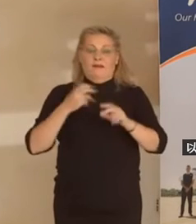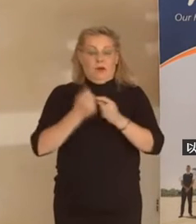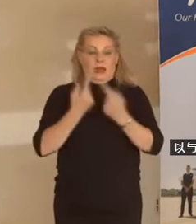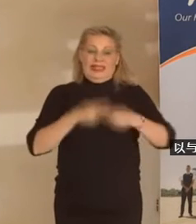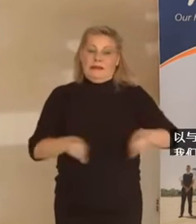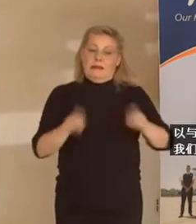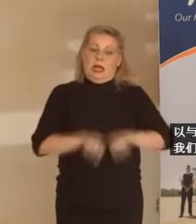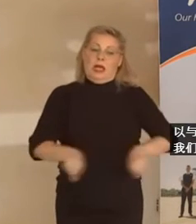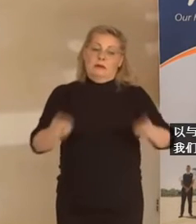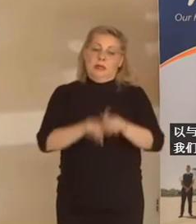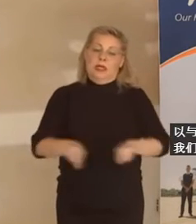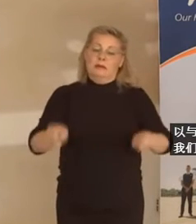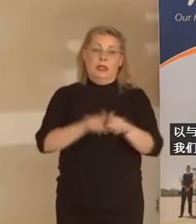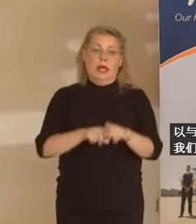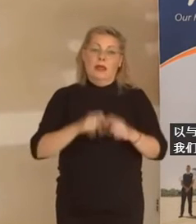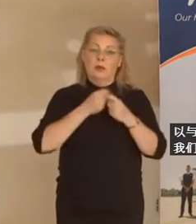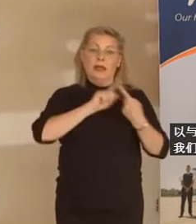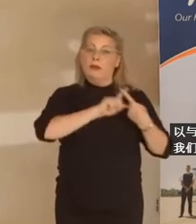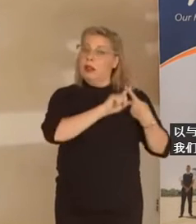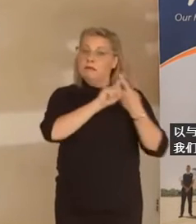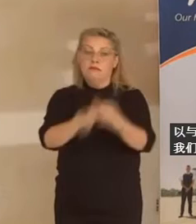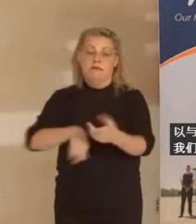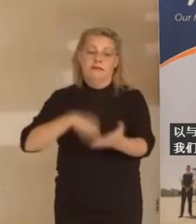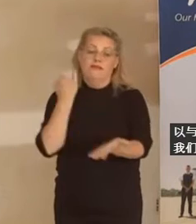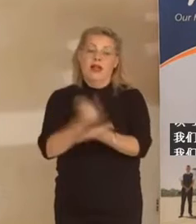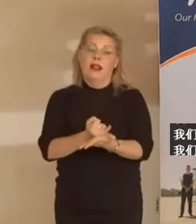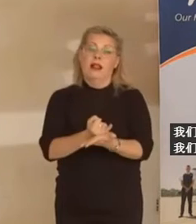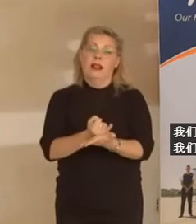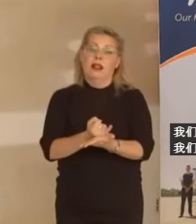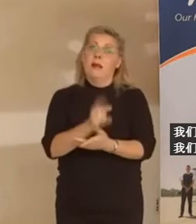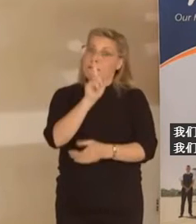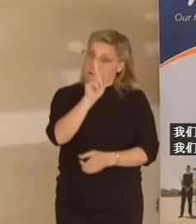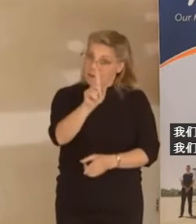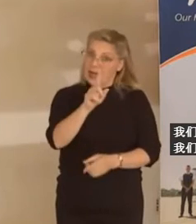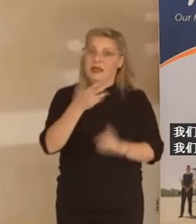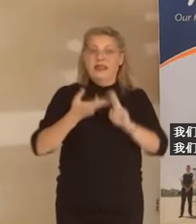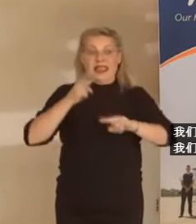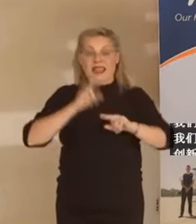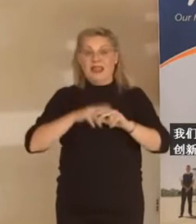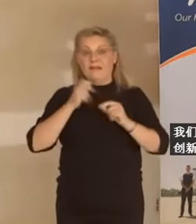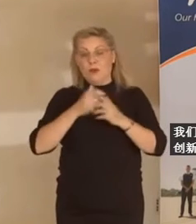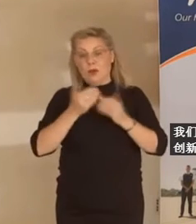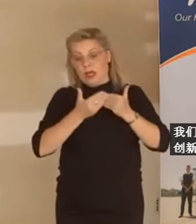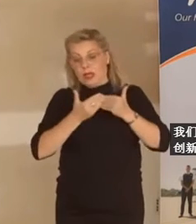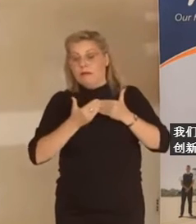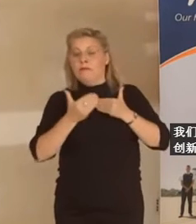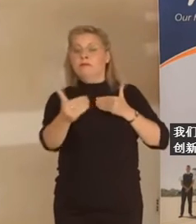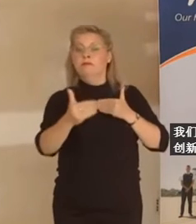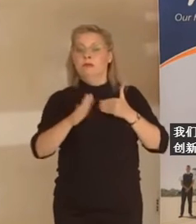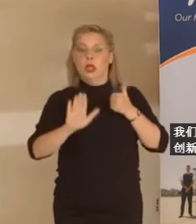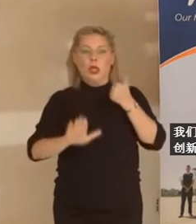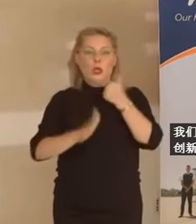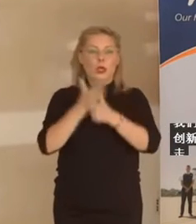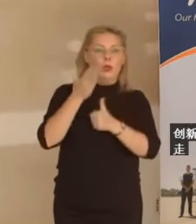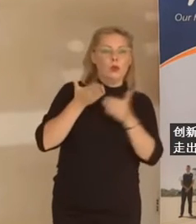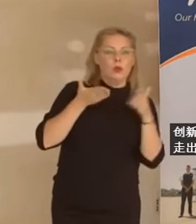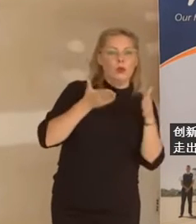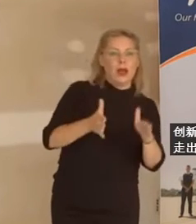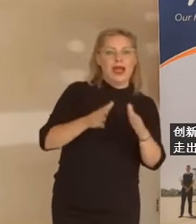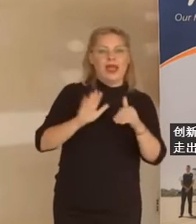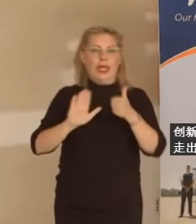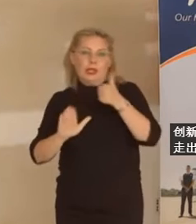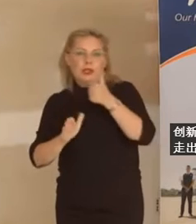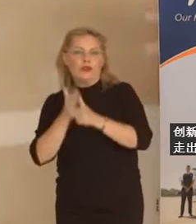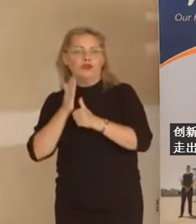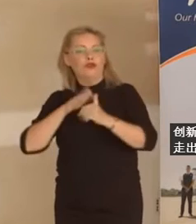won't achieve the outcomes we've set out to achieve. But if we look at new ways of doing things, innovative approaches in doing things, going out